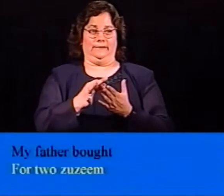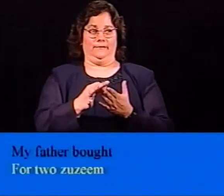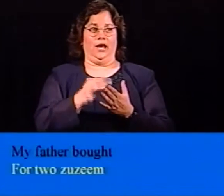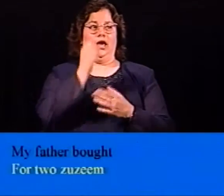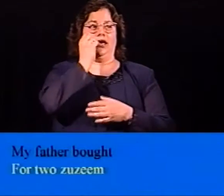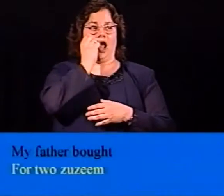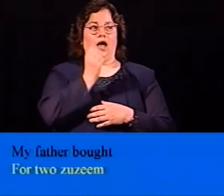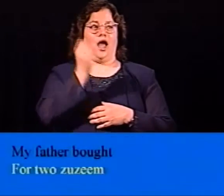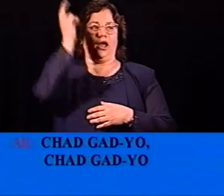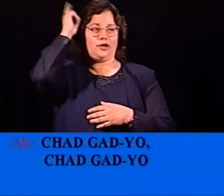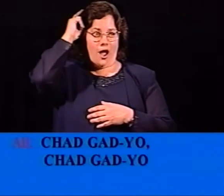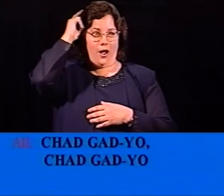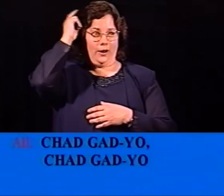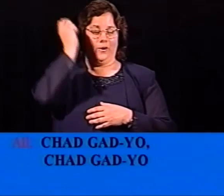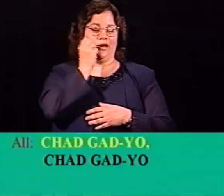Had Gayo.